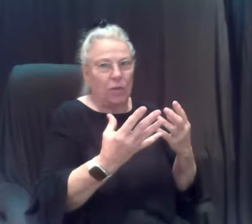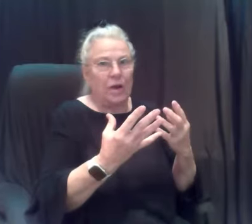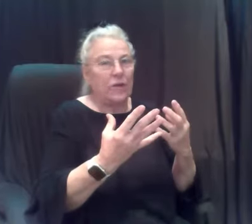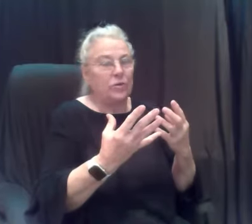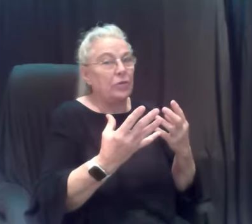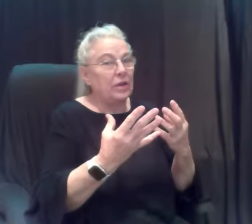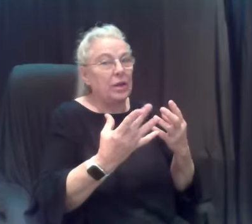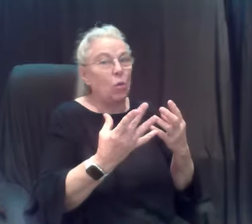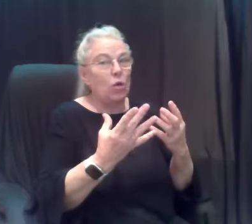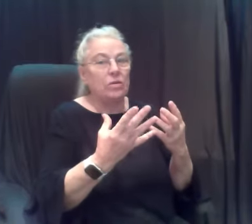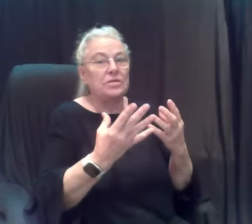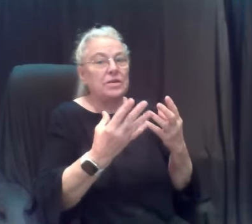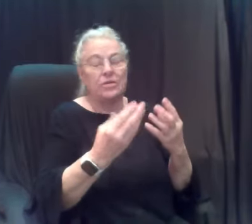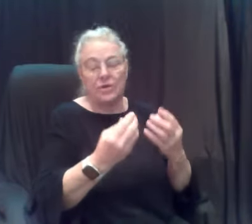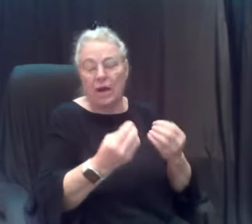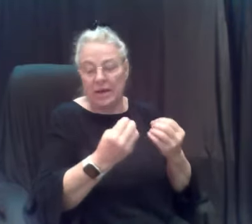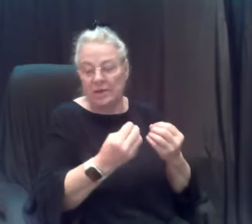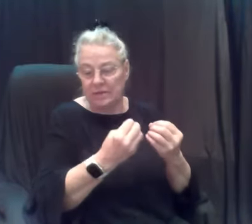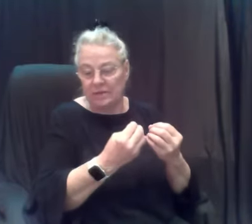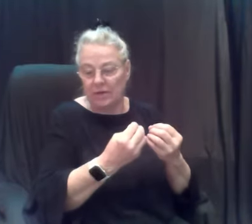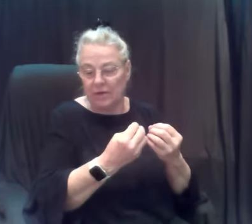do the little words that are not necessary.